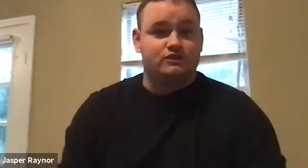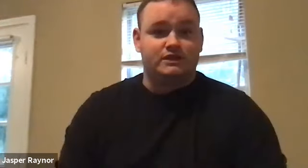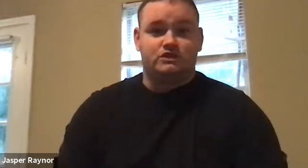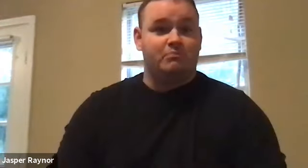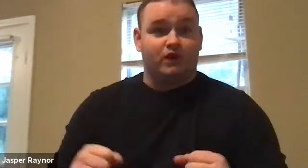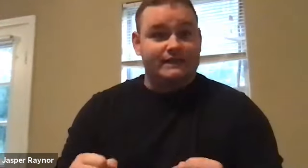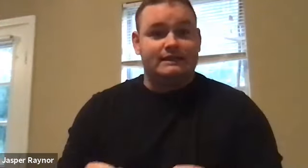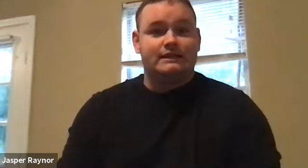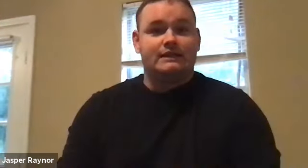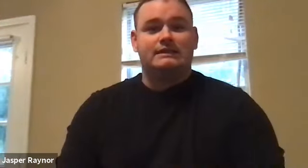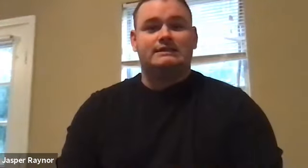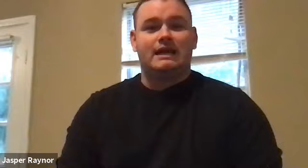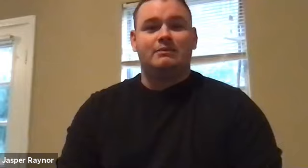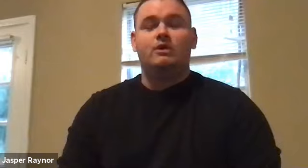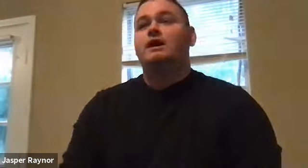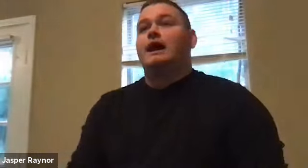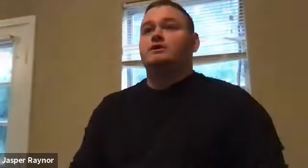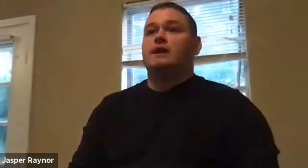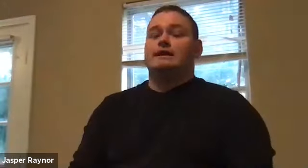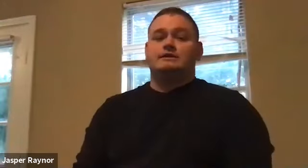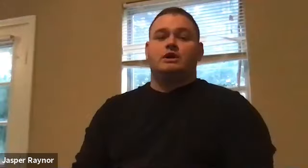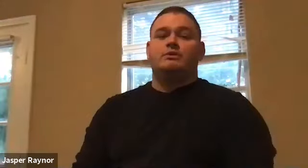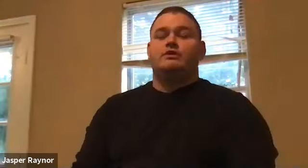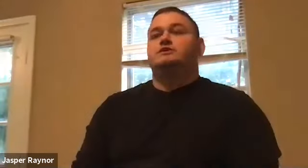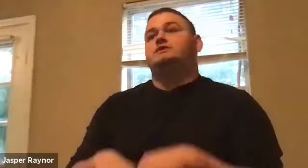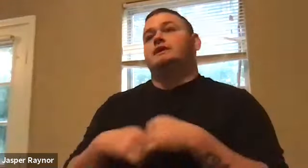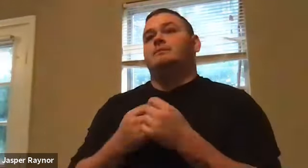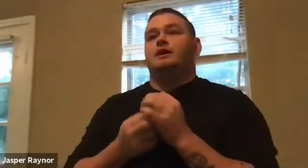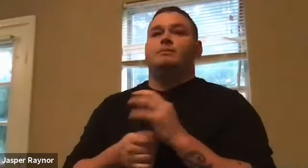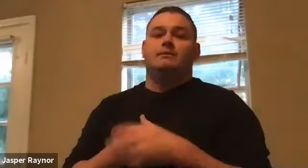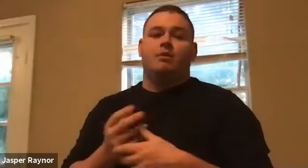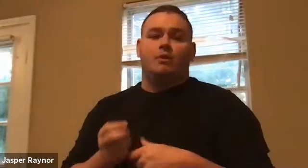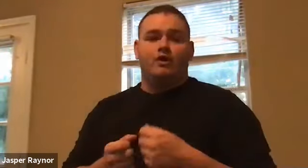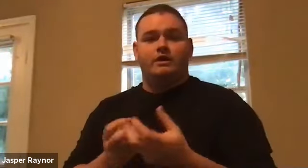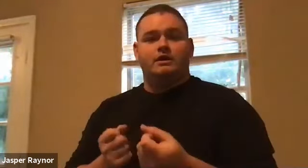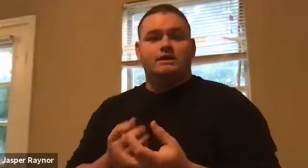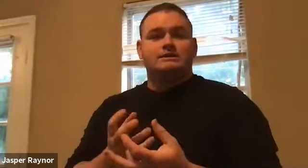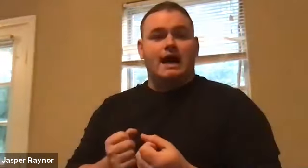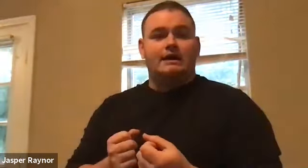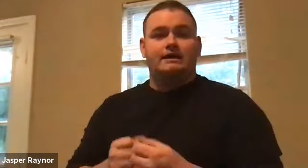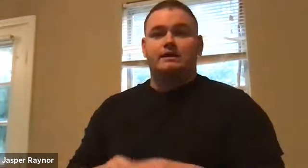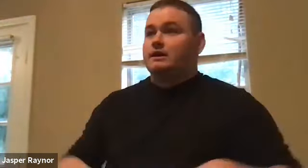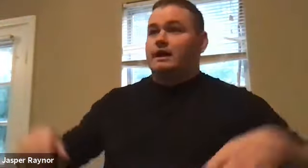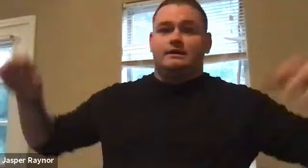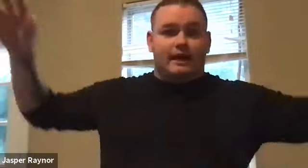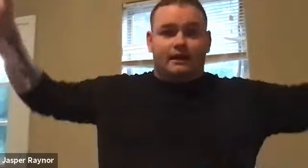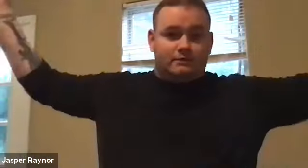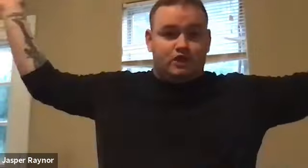that just brings it to the table, and you got an interpreter that's just sitting up there being boring, signing, and the daggum church